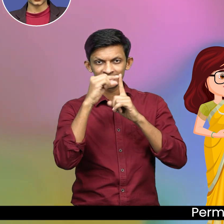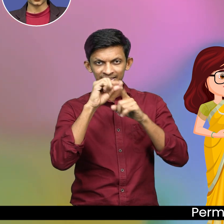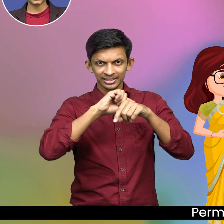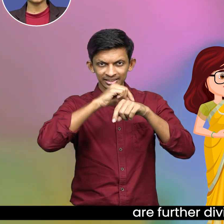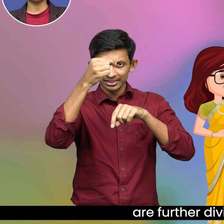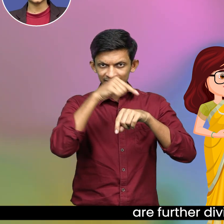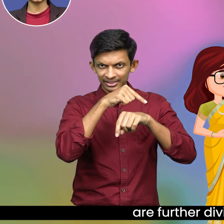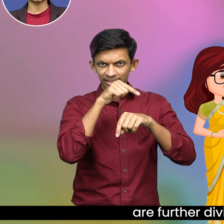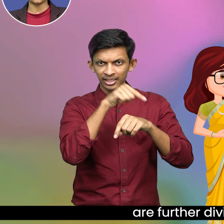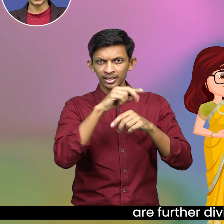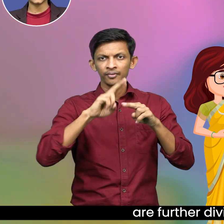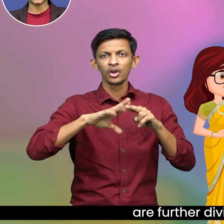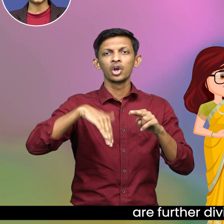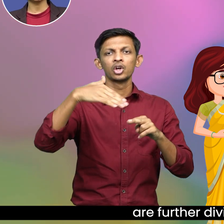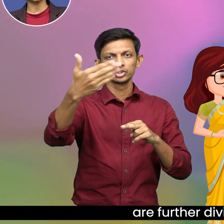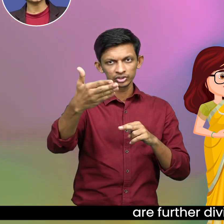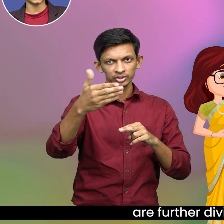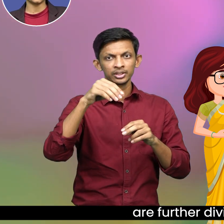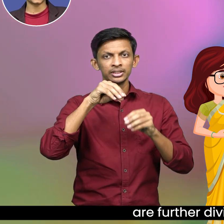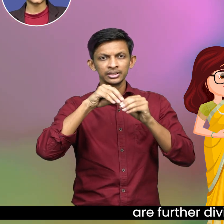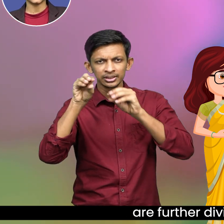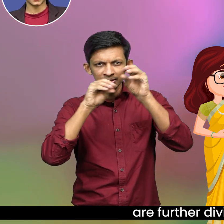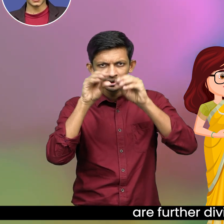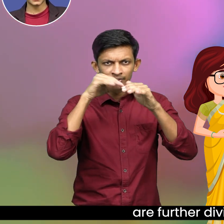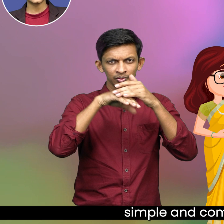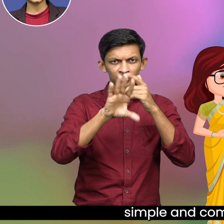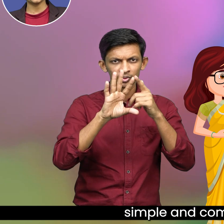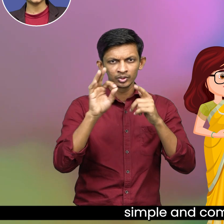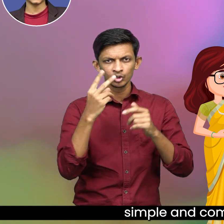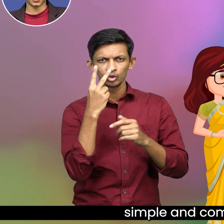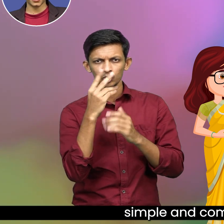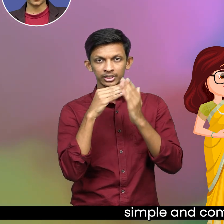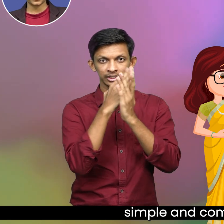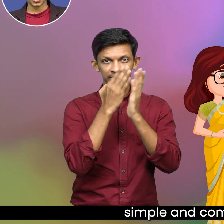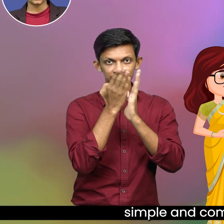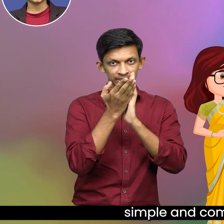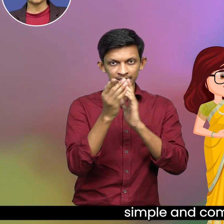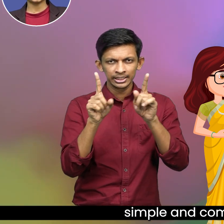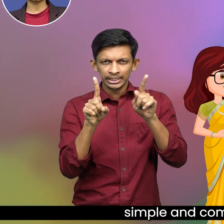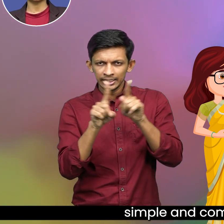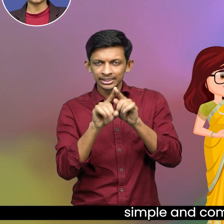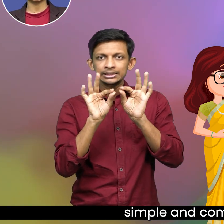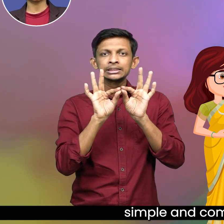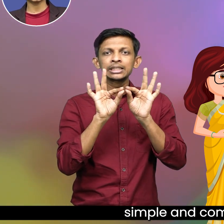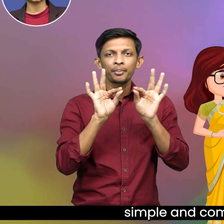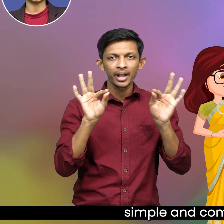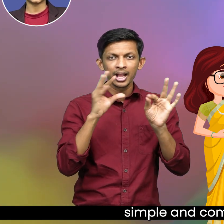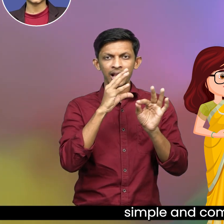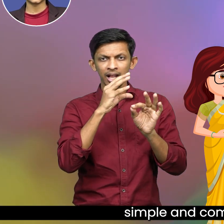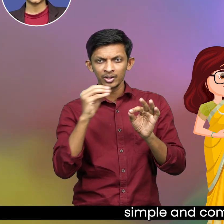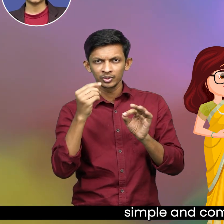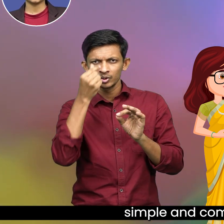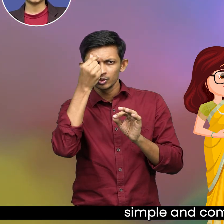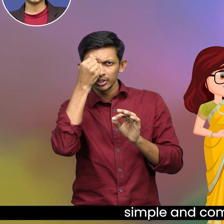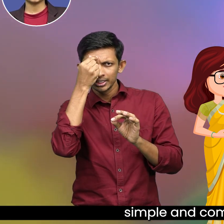Permanent tissues are further divided into two types, like simple and complex permanent tissues.